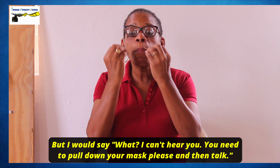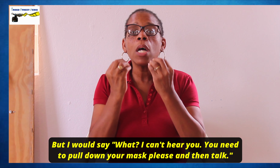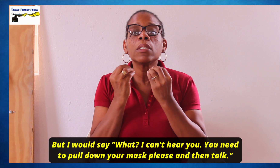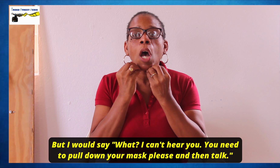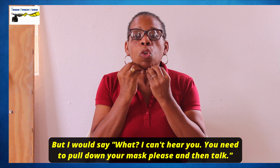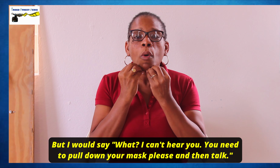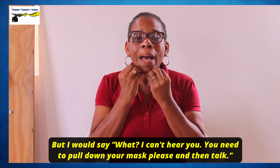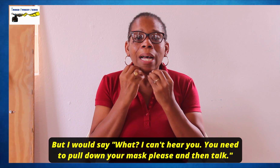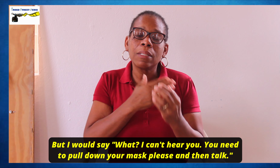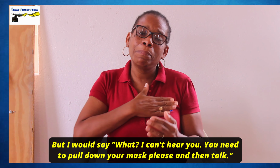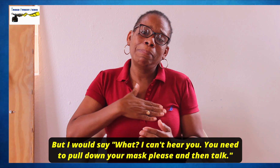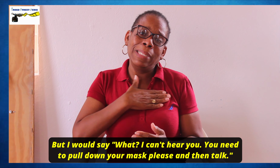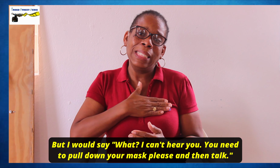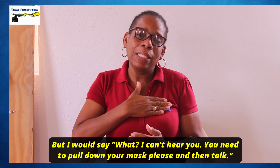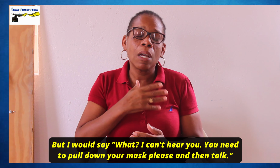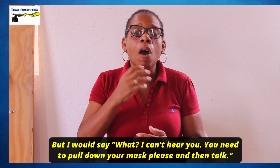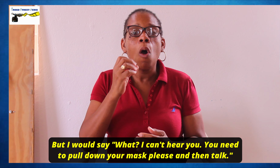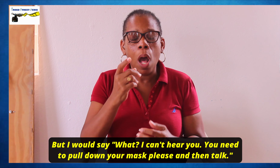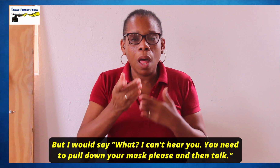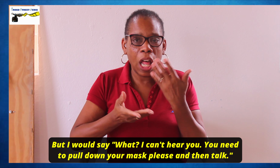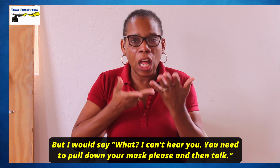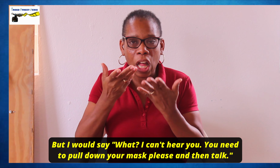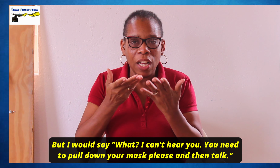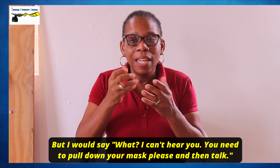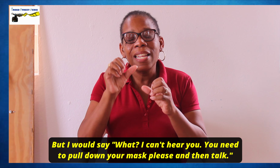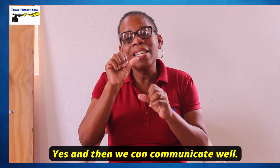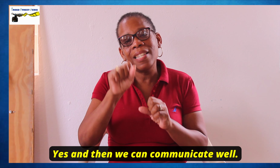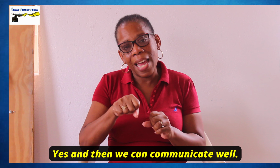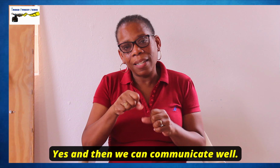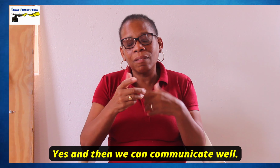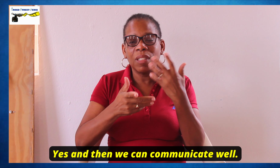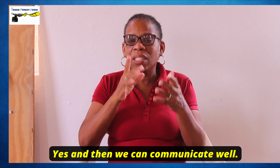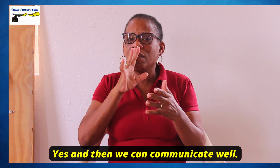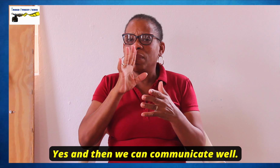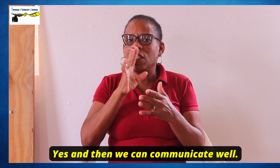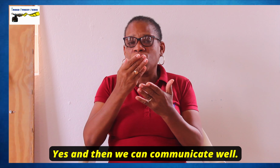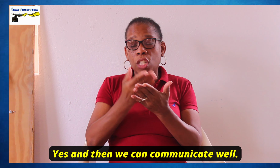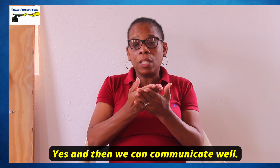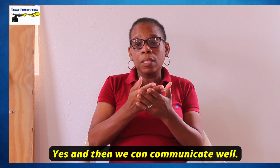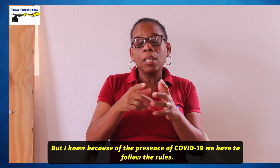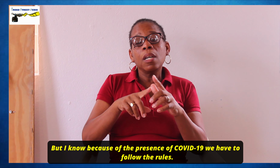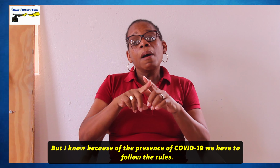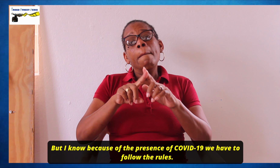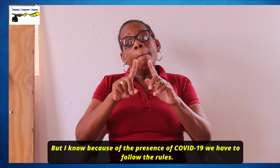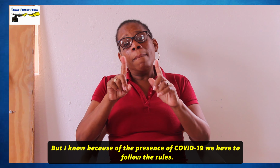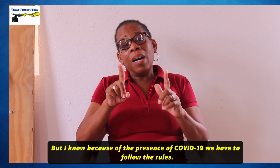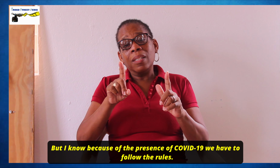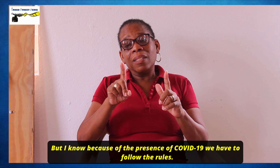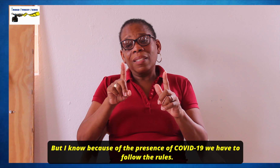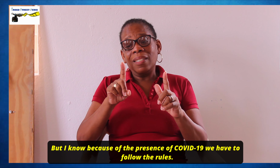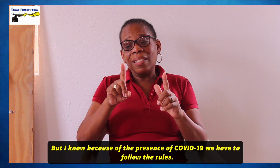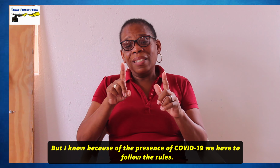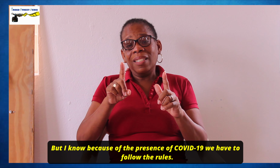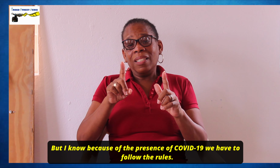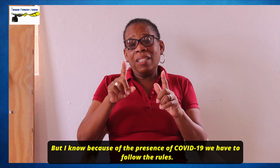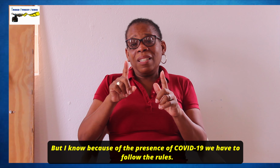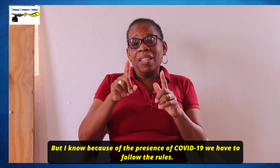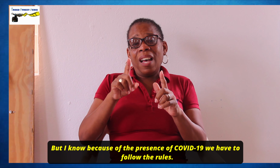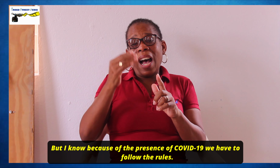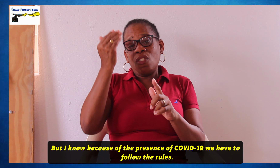say, what? I can't hear you. You need to put on your mask, please, and then talk. Yes, and then we can communicate well. But I